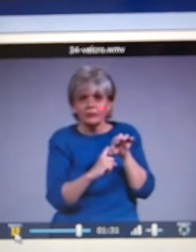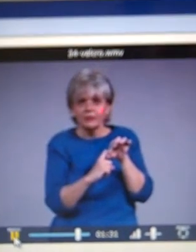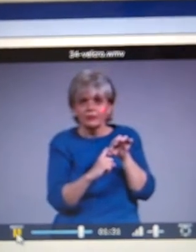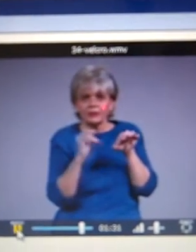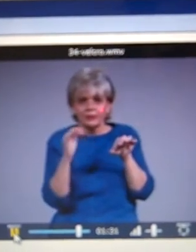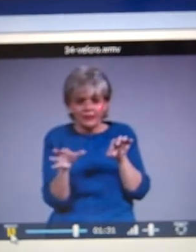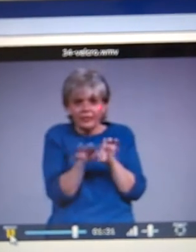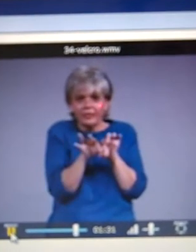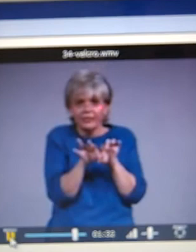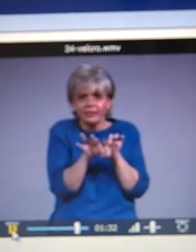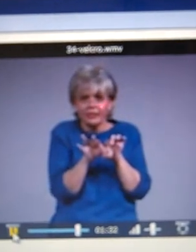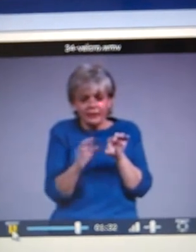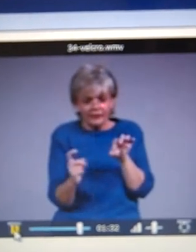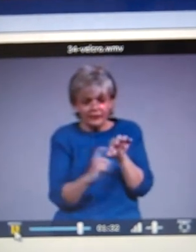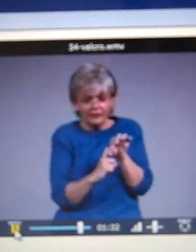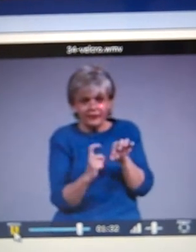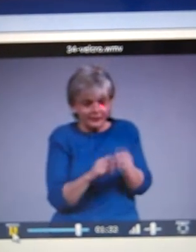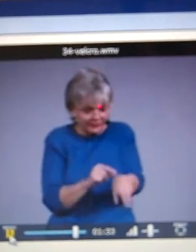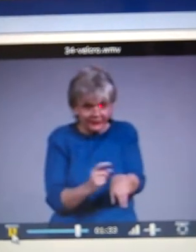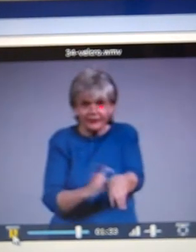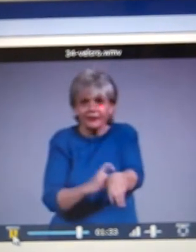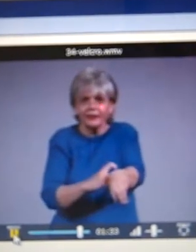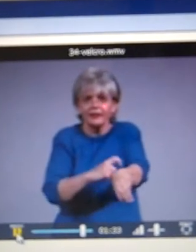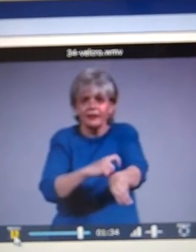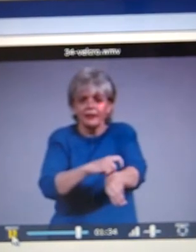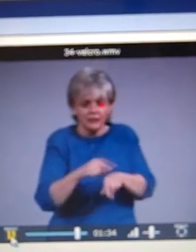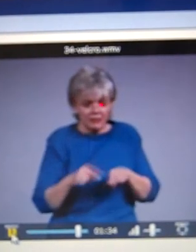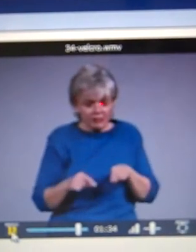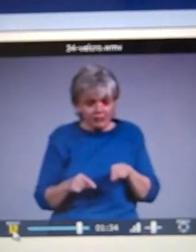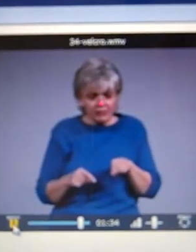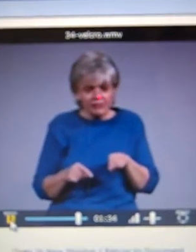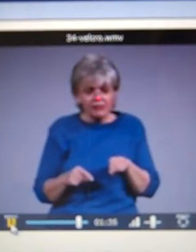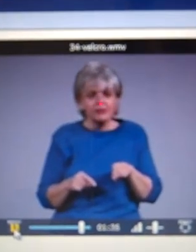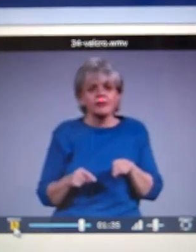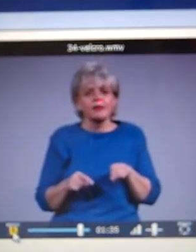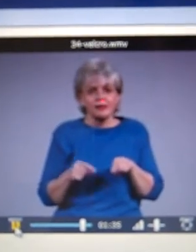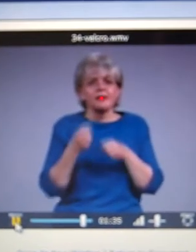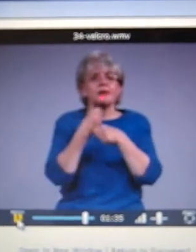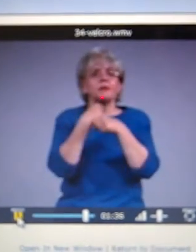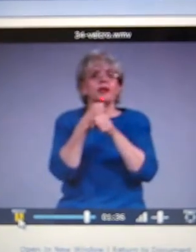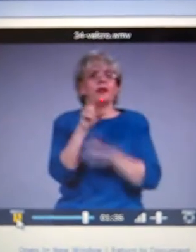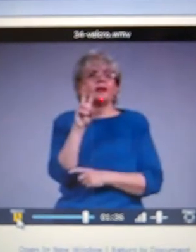So he saw the hook, and it fit right into the hole. They connected right together.